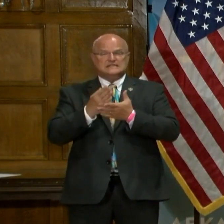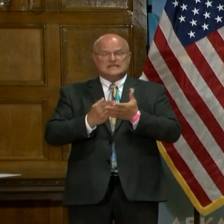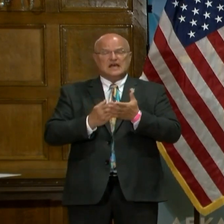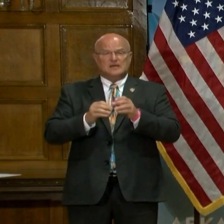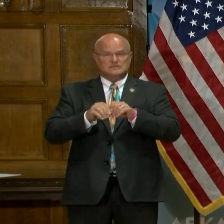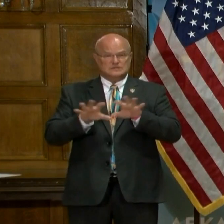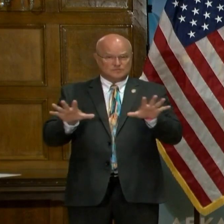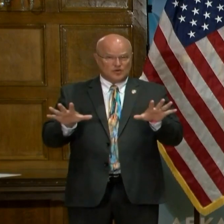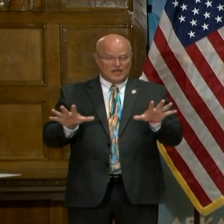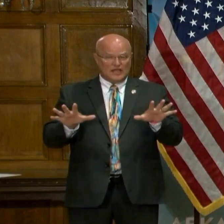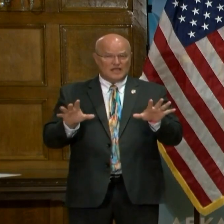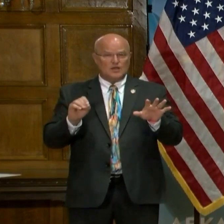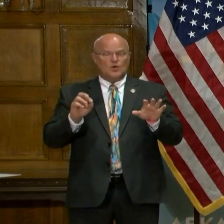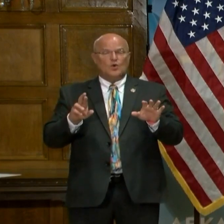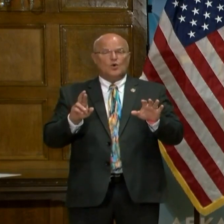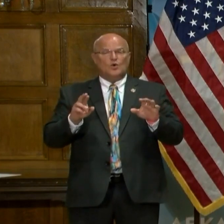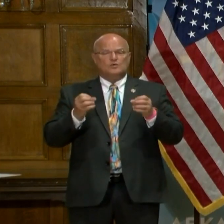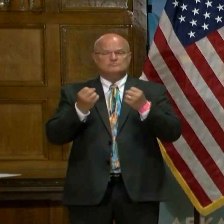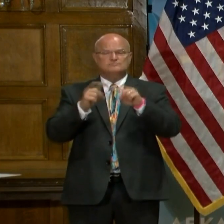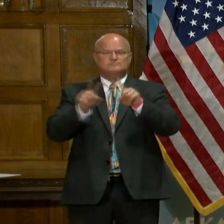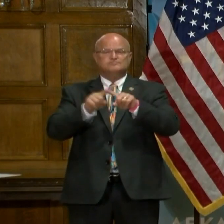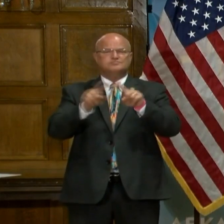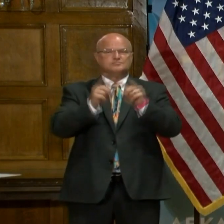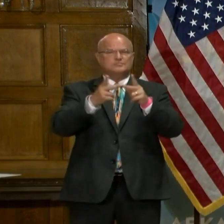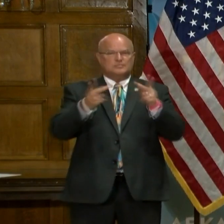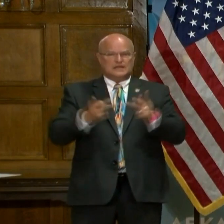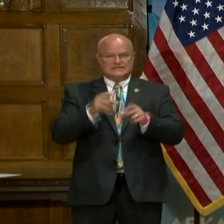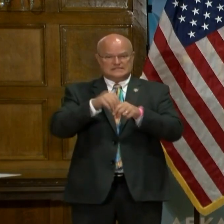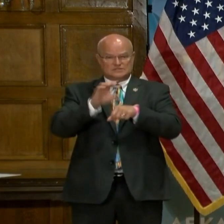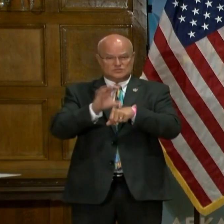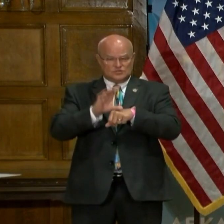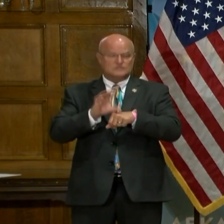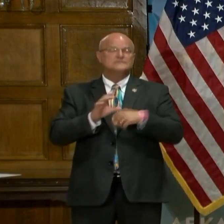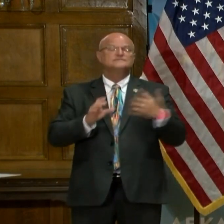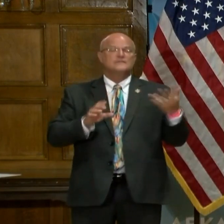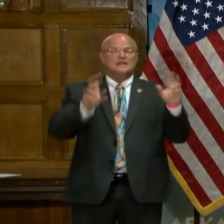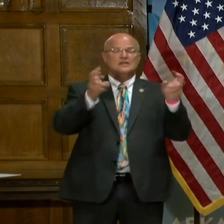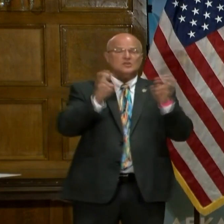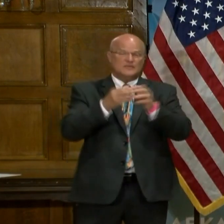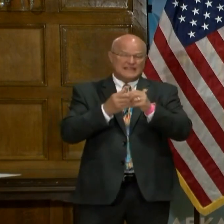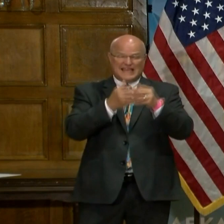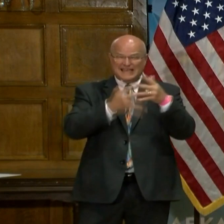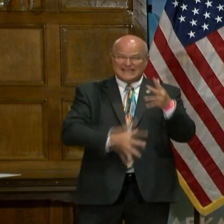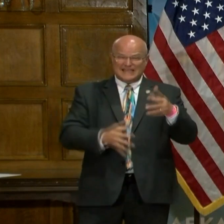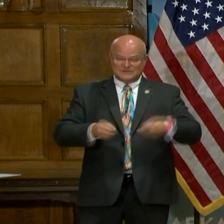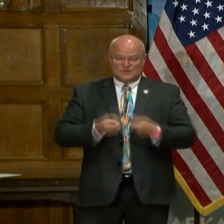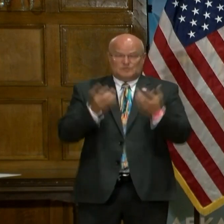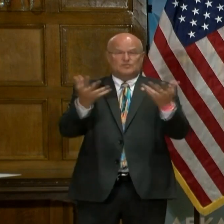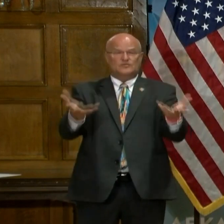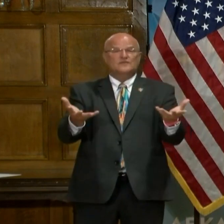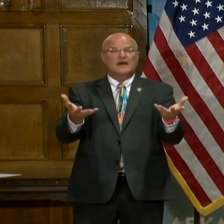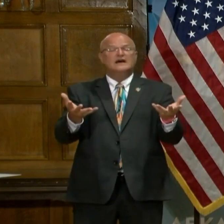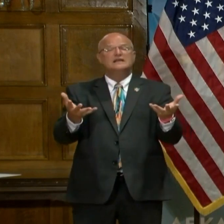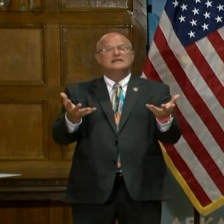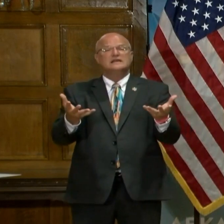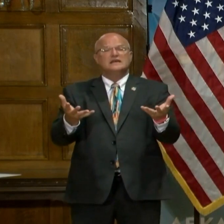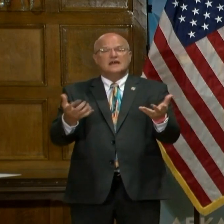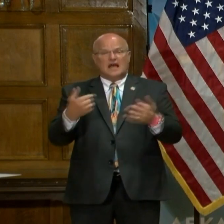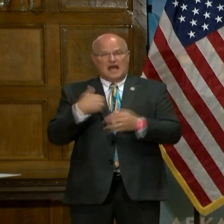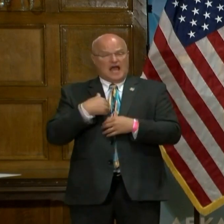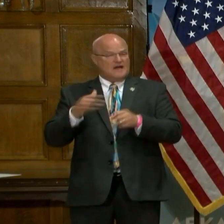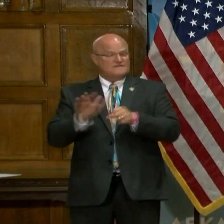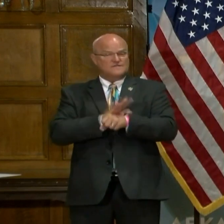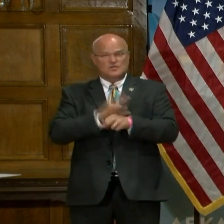some spread or multiple cases. In terms of the guidelines we provide,